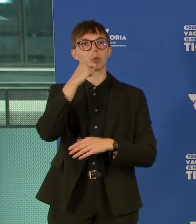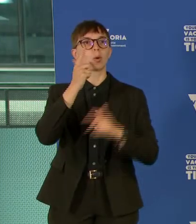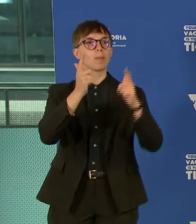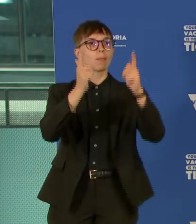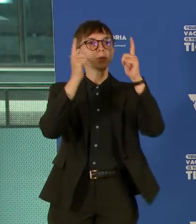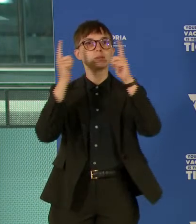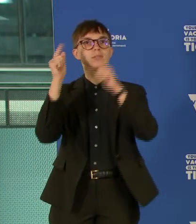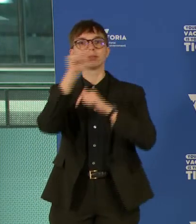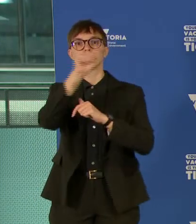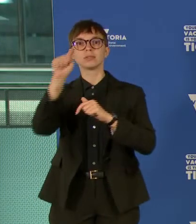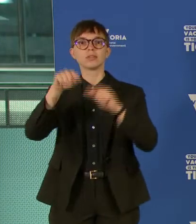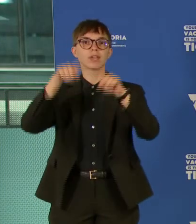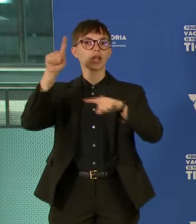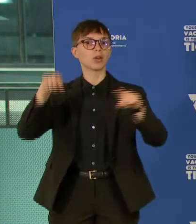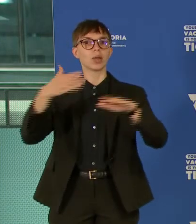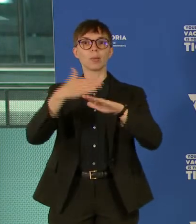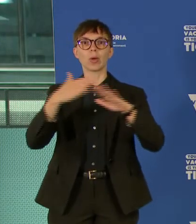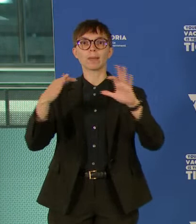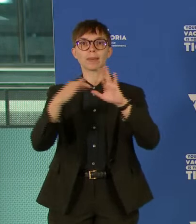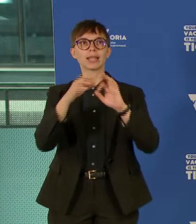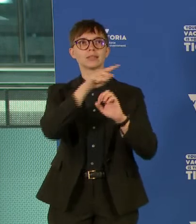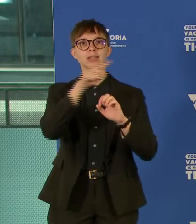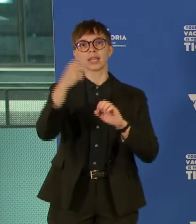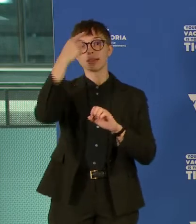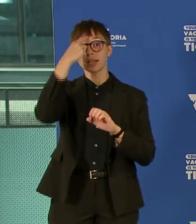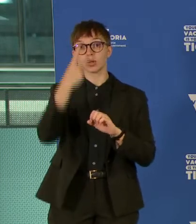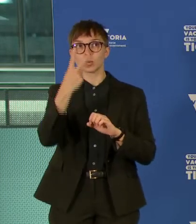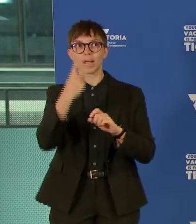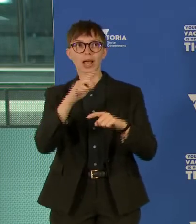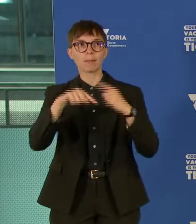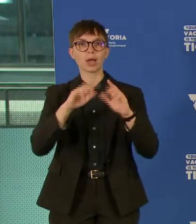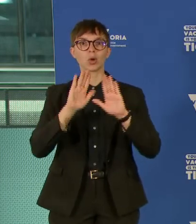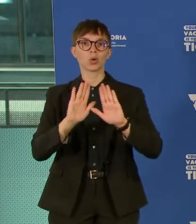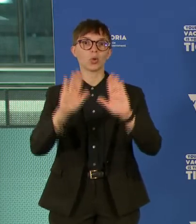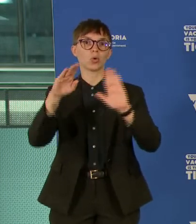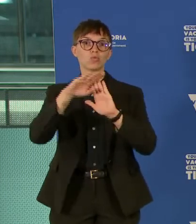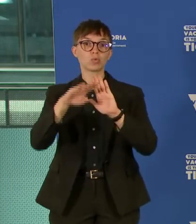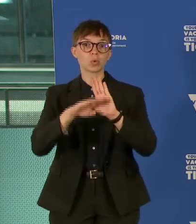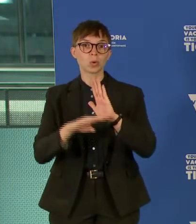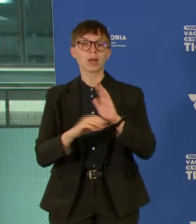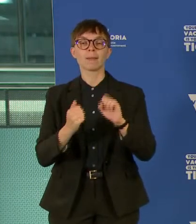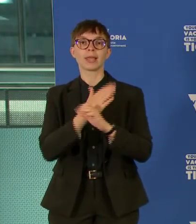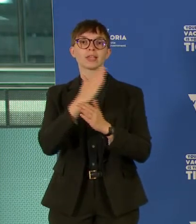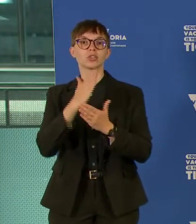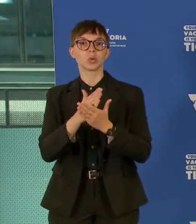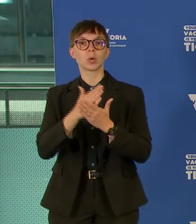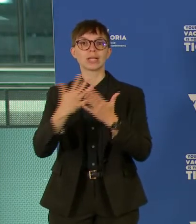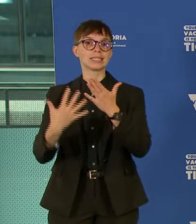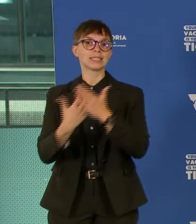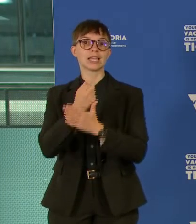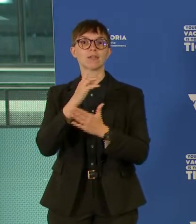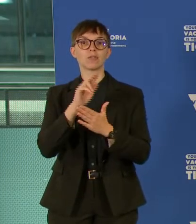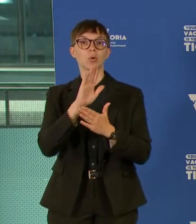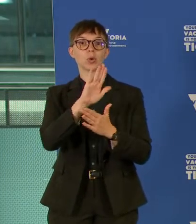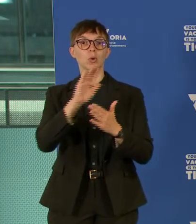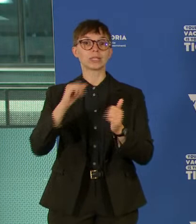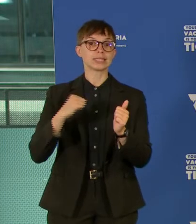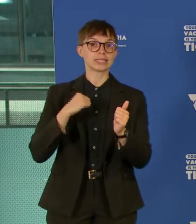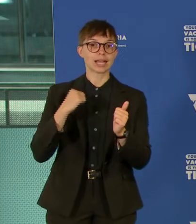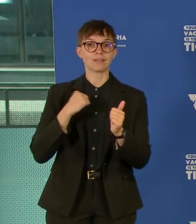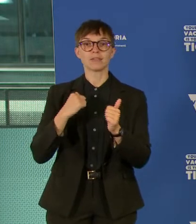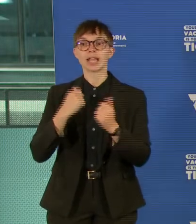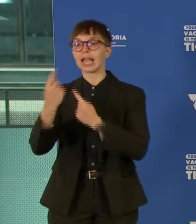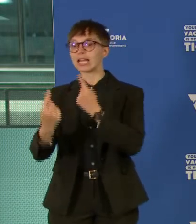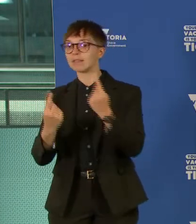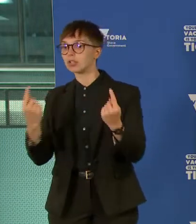for ourselves, to protect ourselves and protect those around us as we go about our day-to-day lives. The